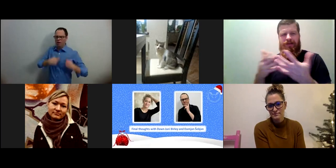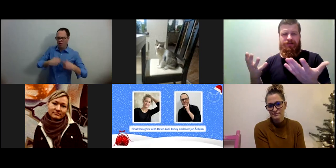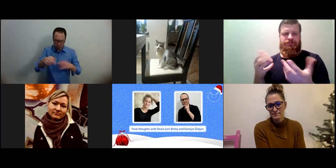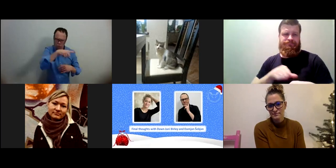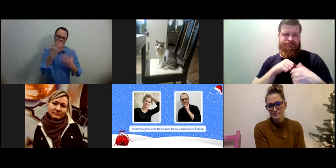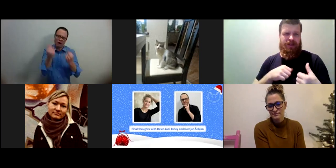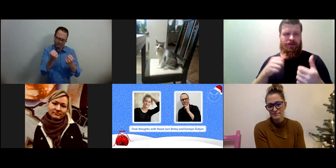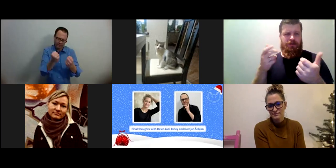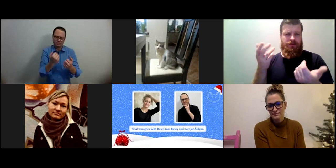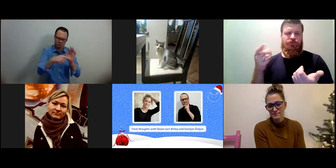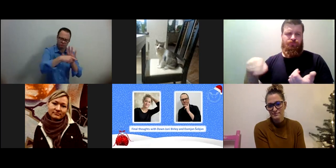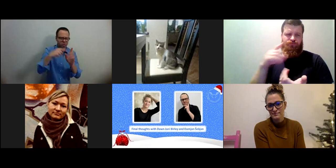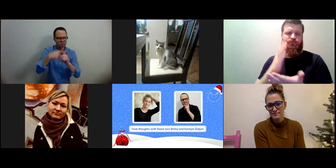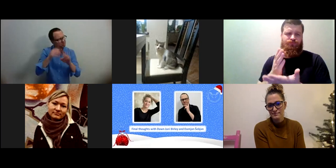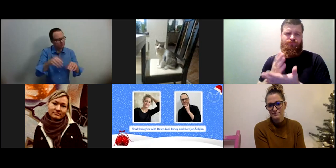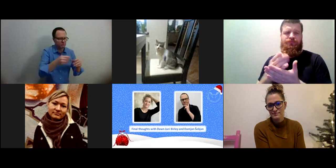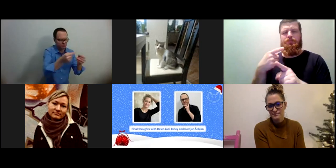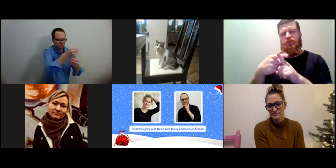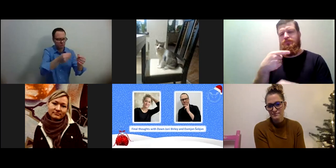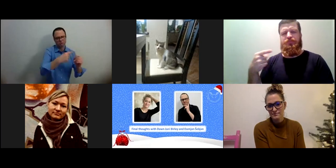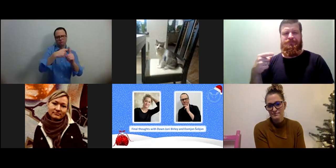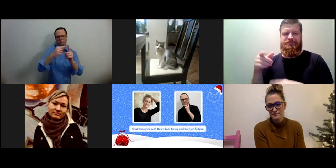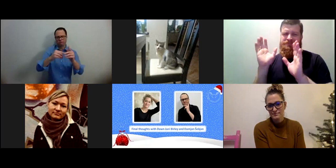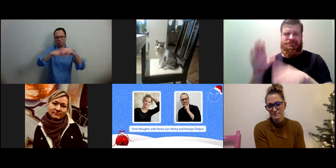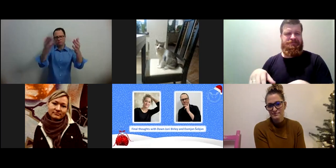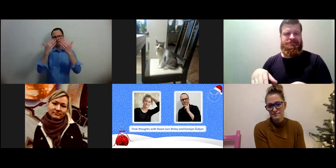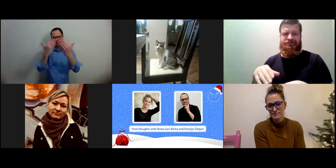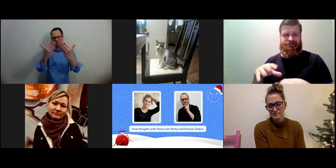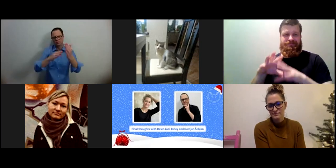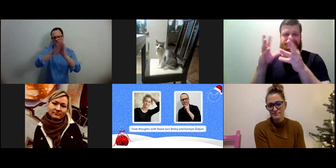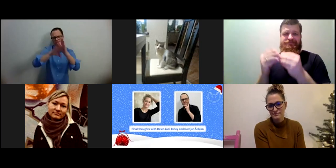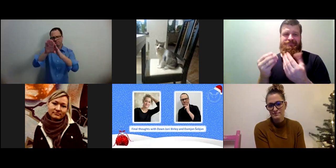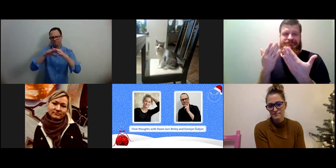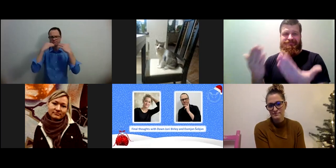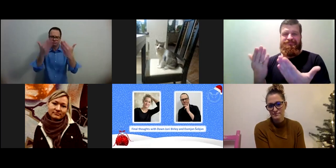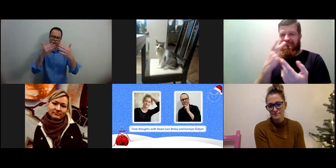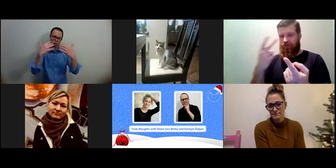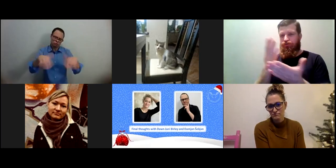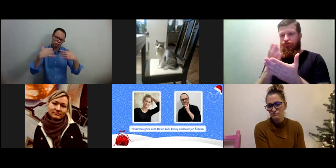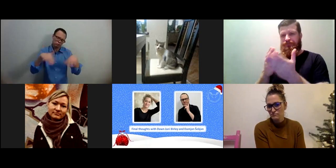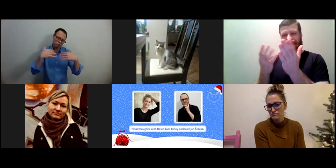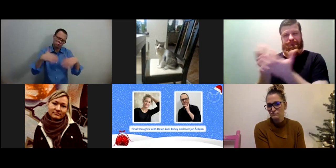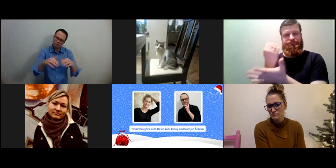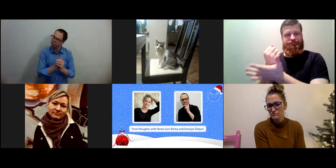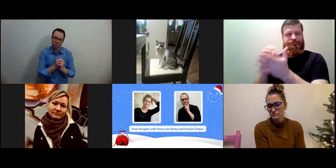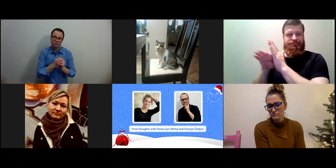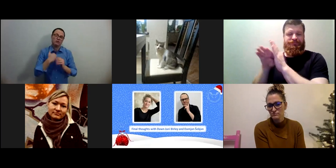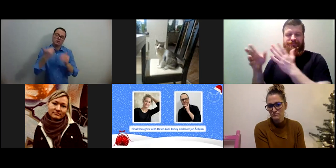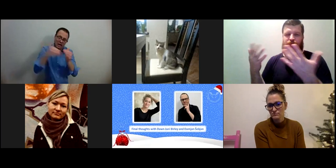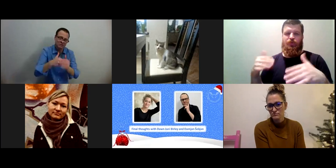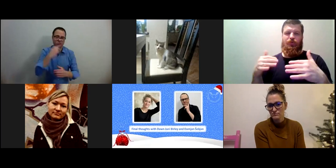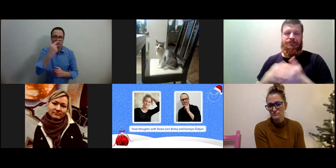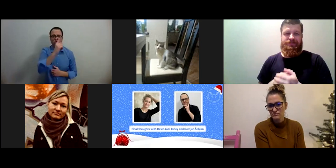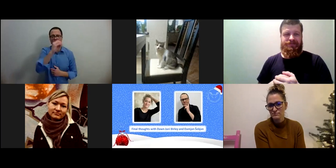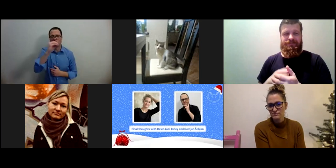In many countries, we've had interpreter teams. There have been negative and positive experiences, but